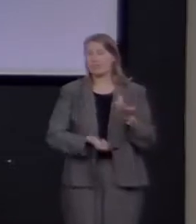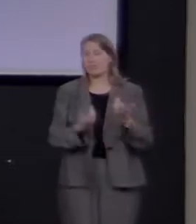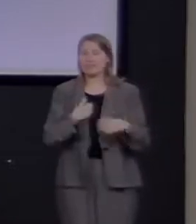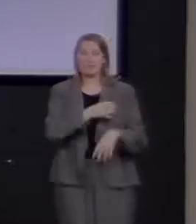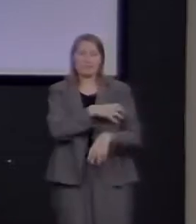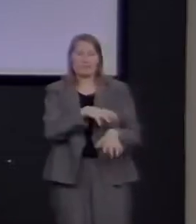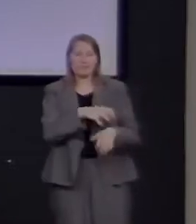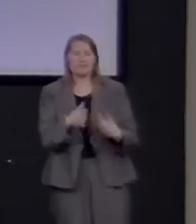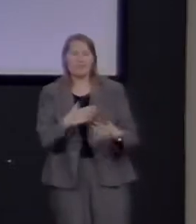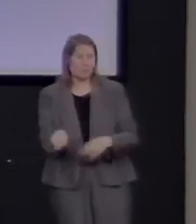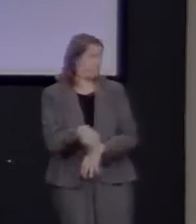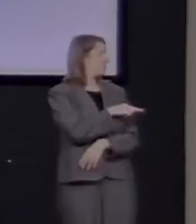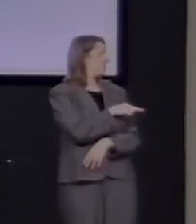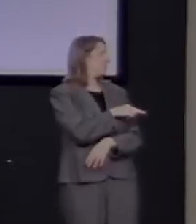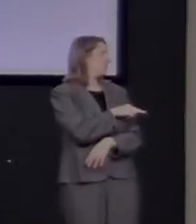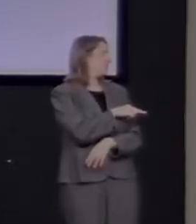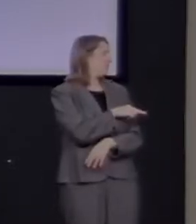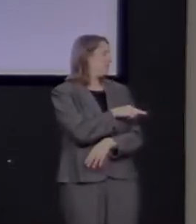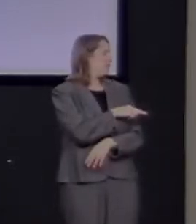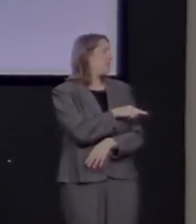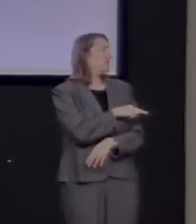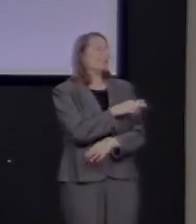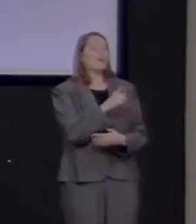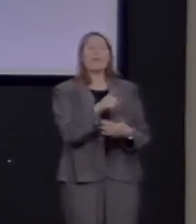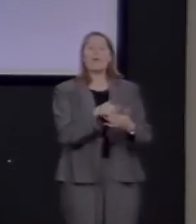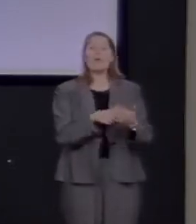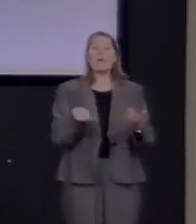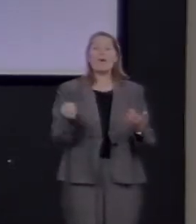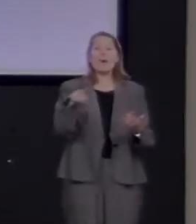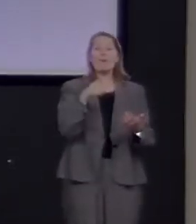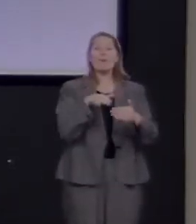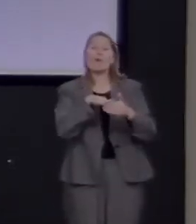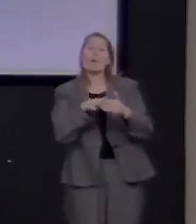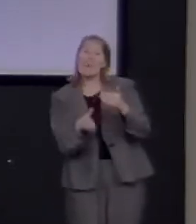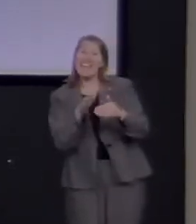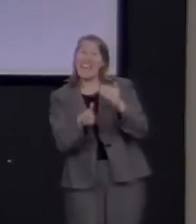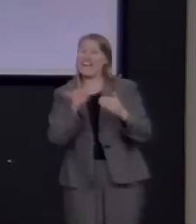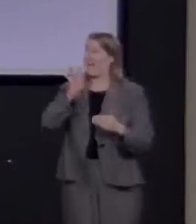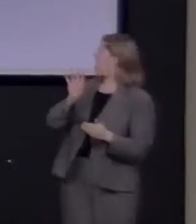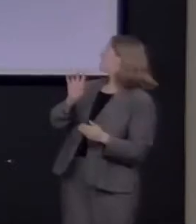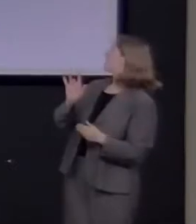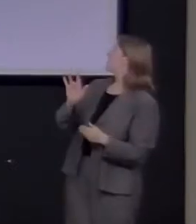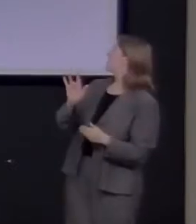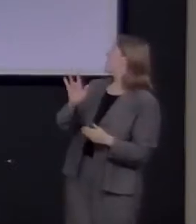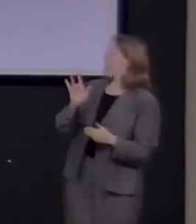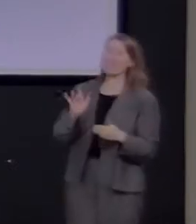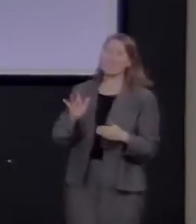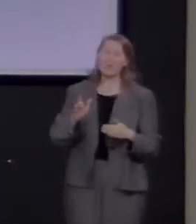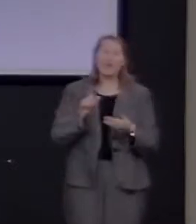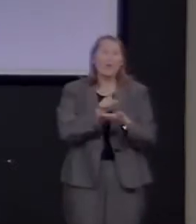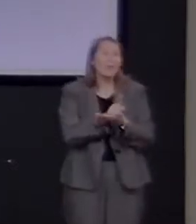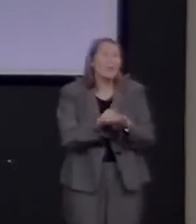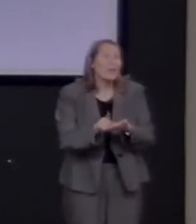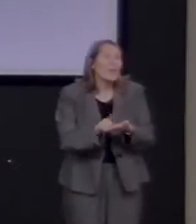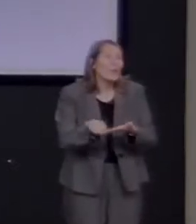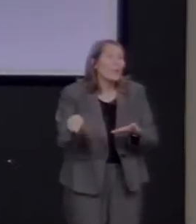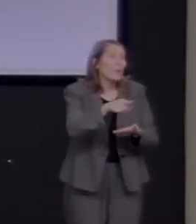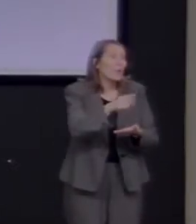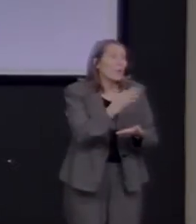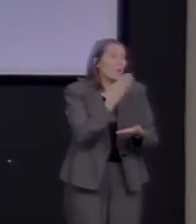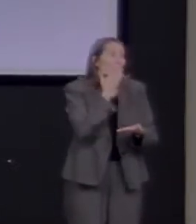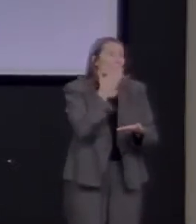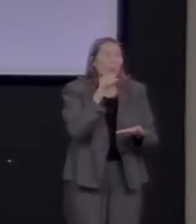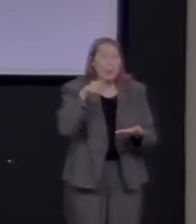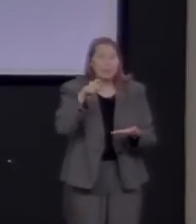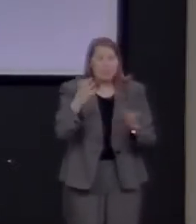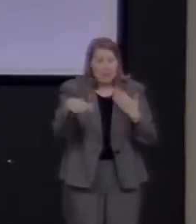look at these numbers in the morning, it's more likely to be a weekend than a weekday. And if it's a weekday, then you're likely going to be